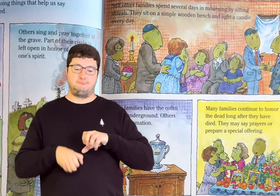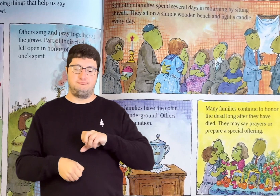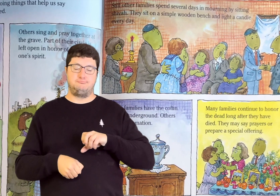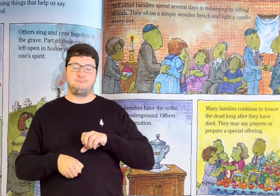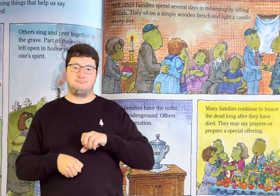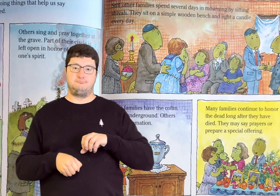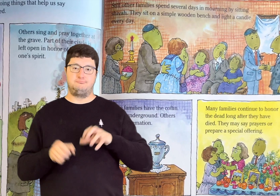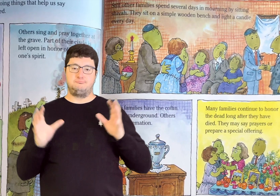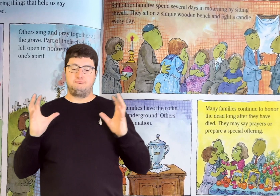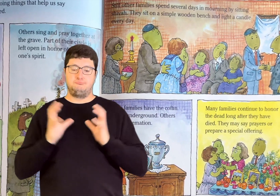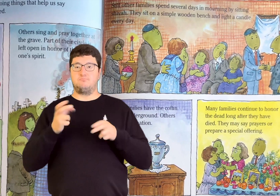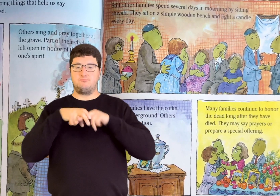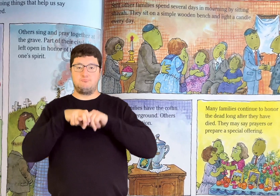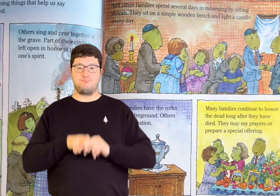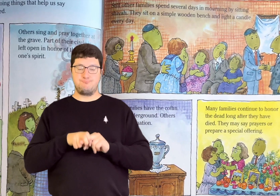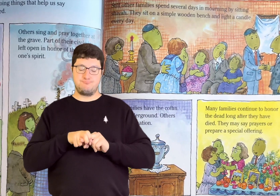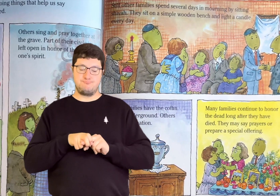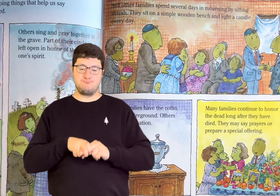day.